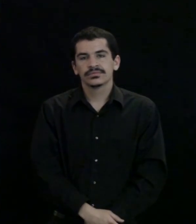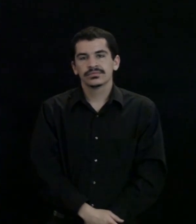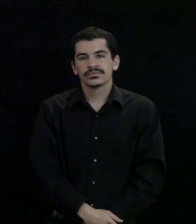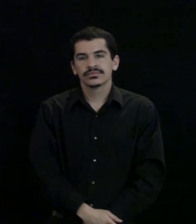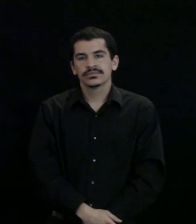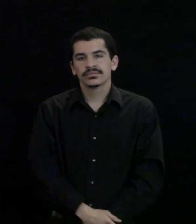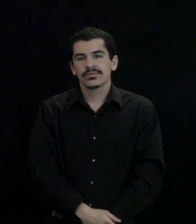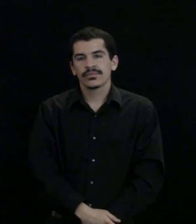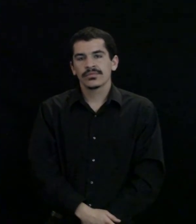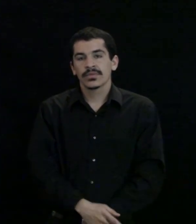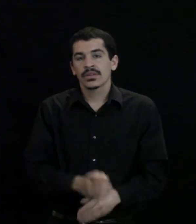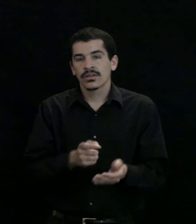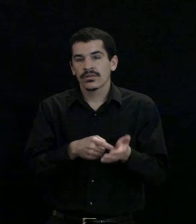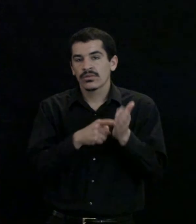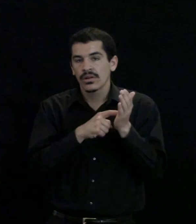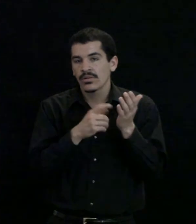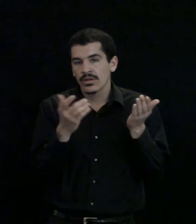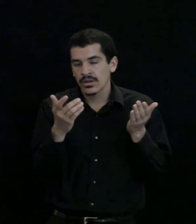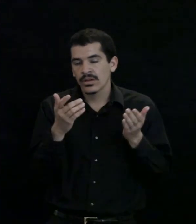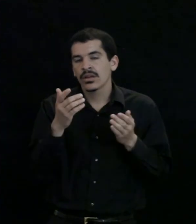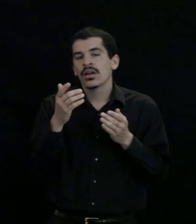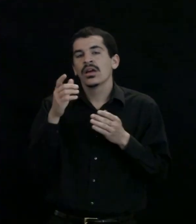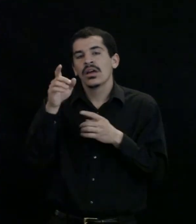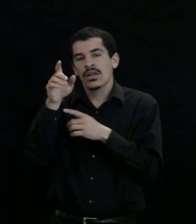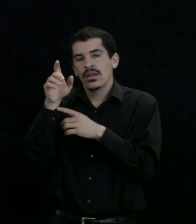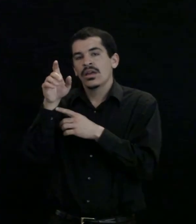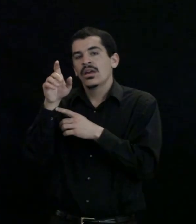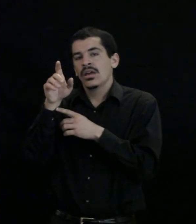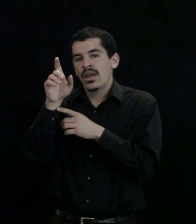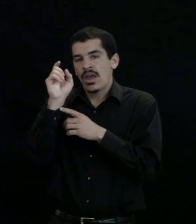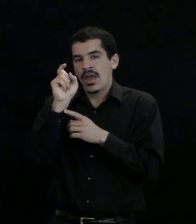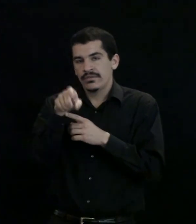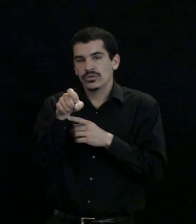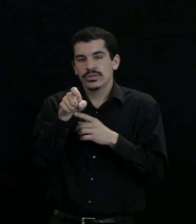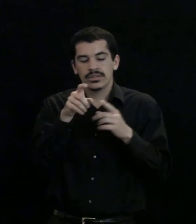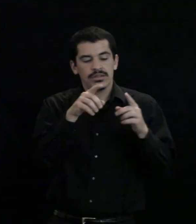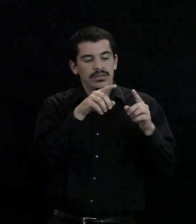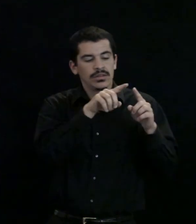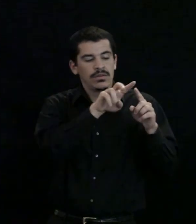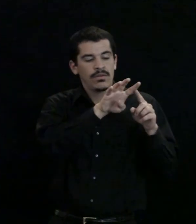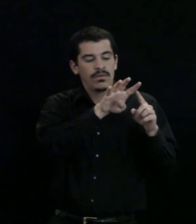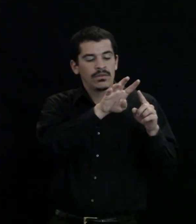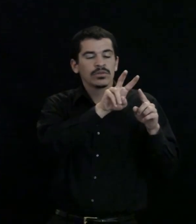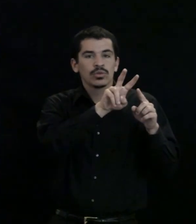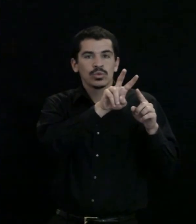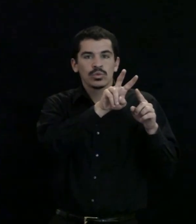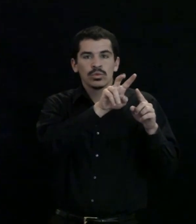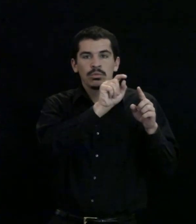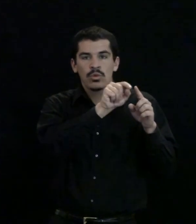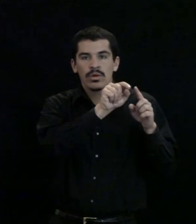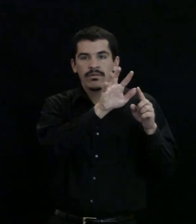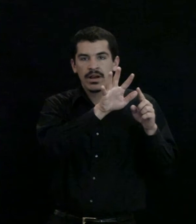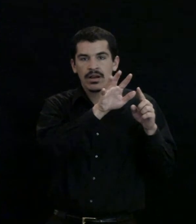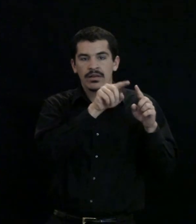It needs to be 2.5 to 4.5 acres.